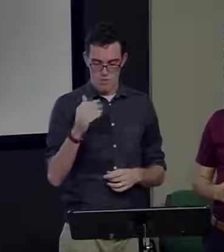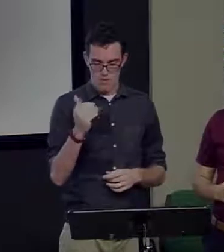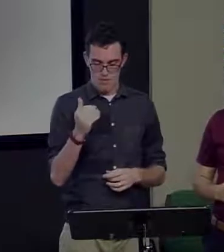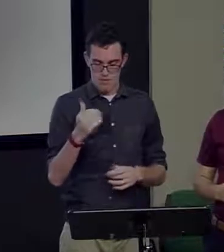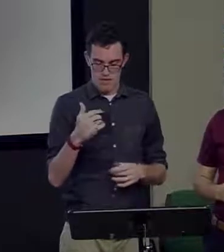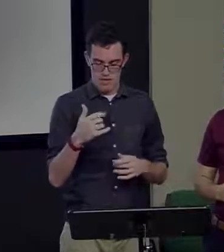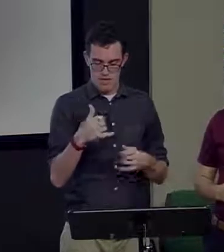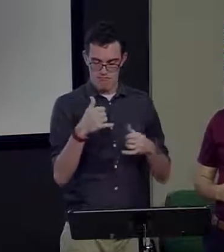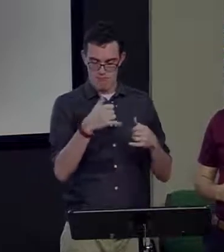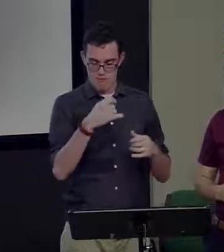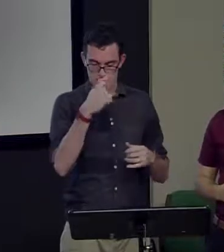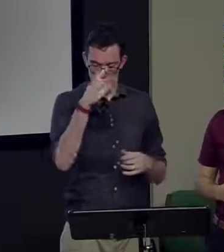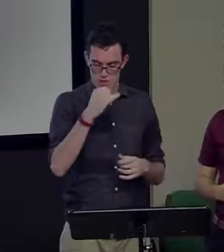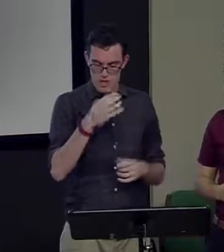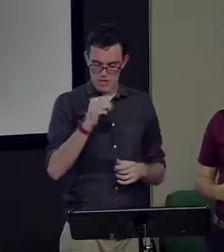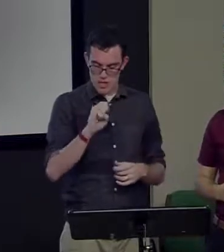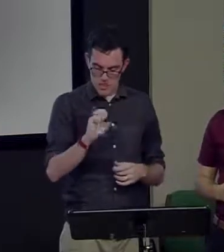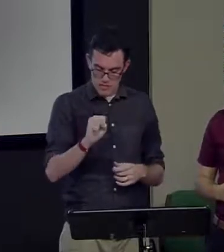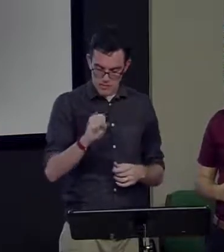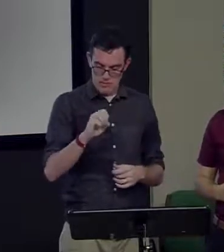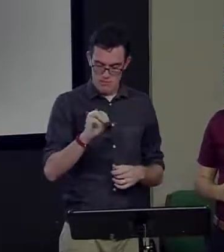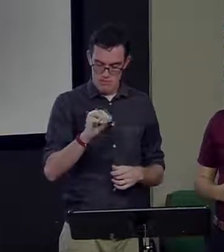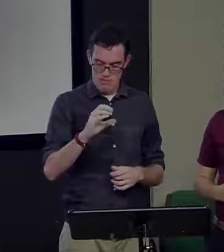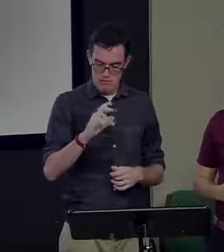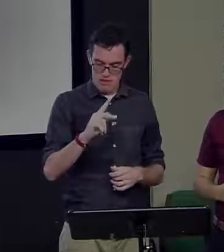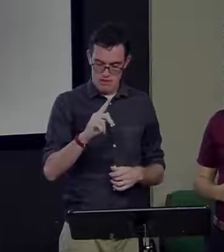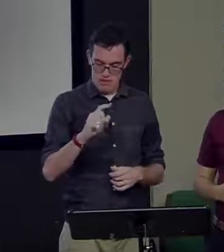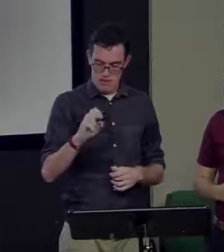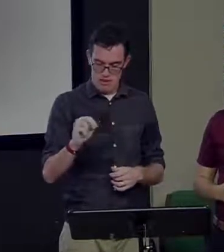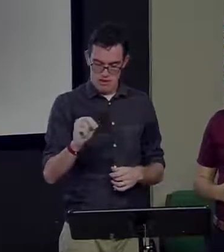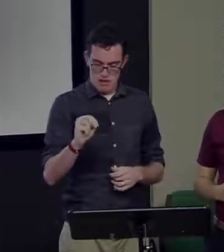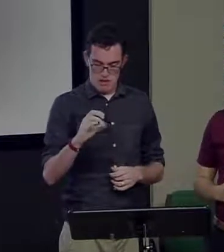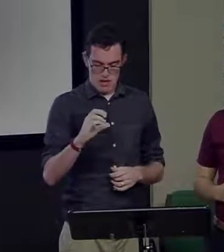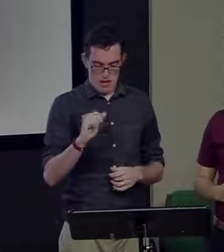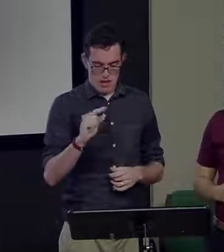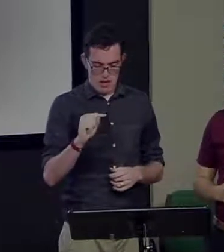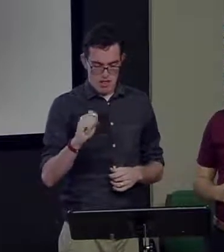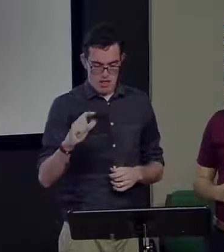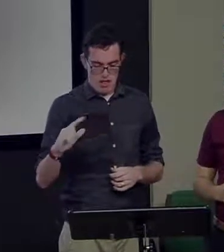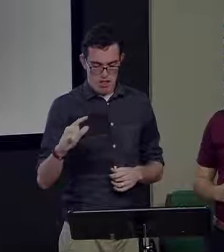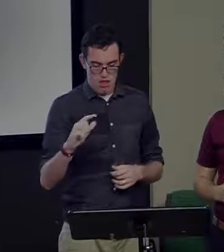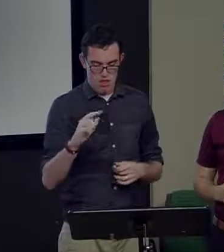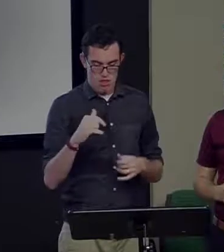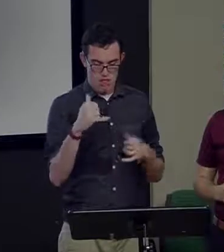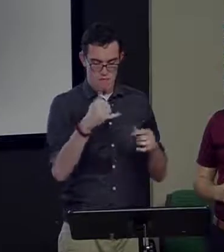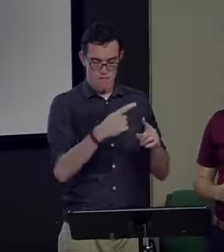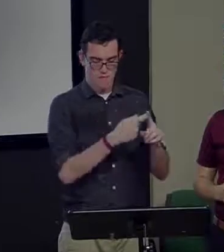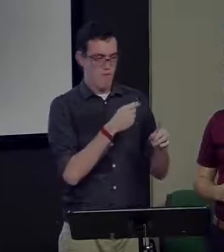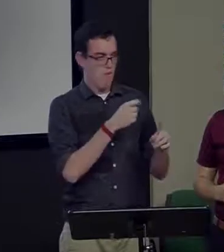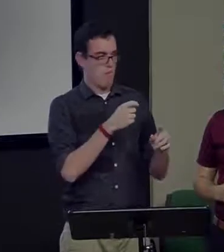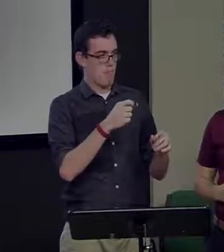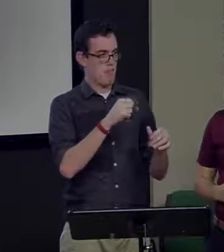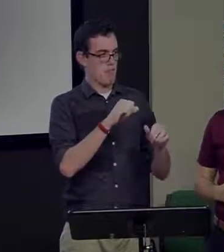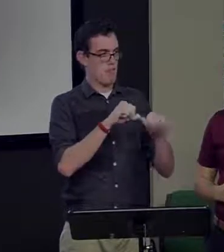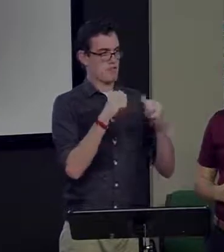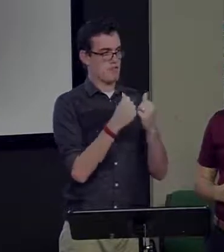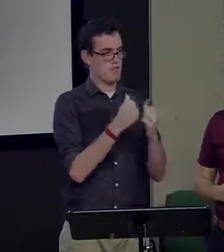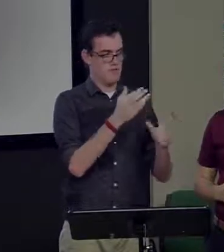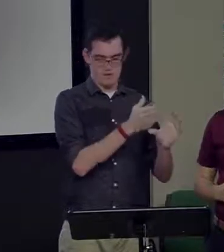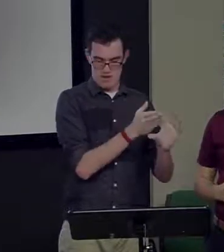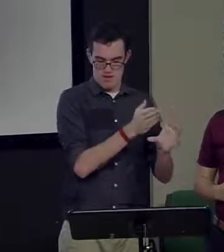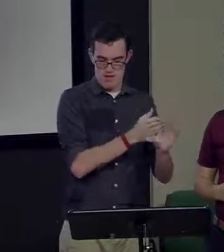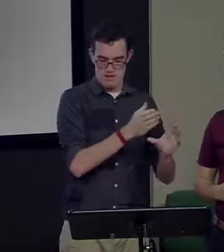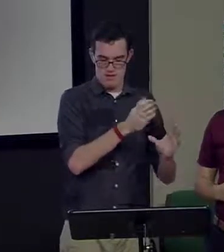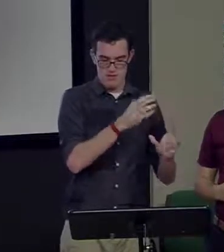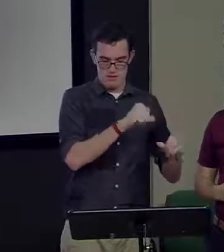the 2015 recipient of the James McKean Cattell Award from the